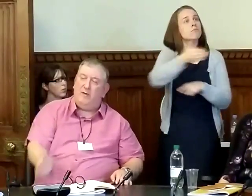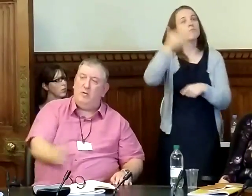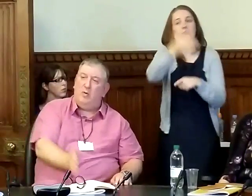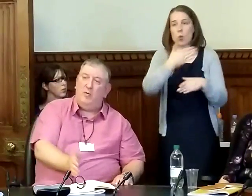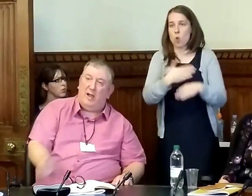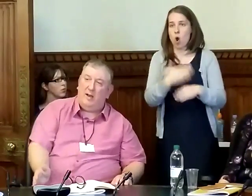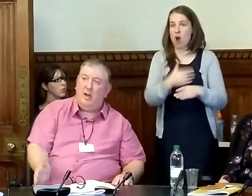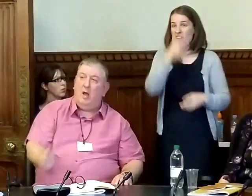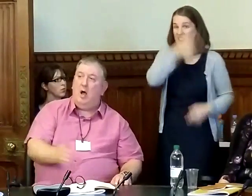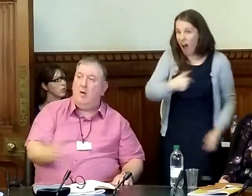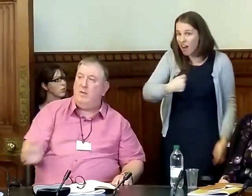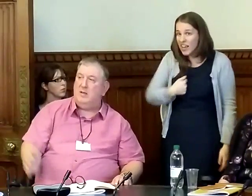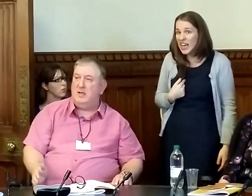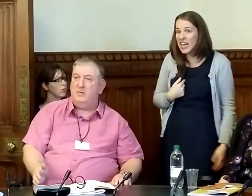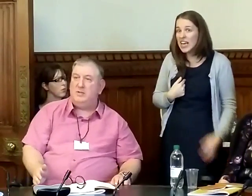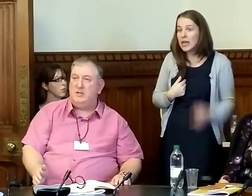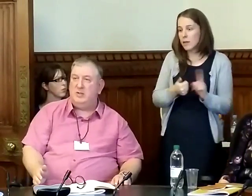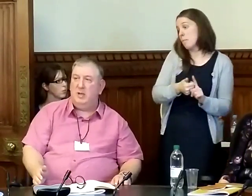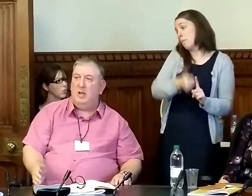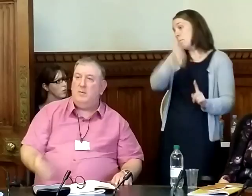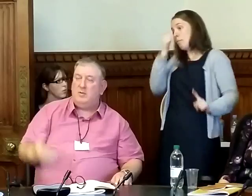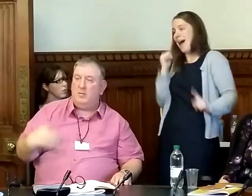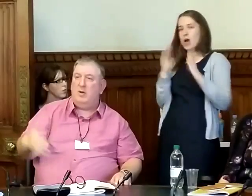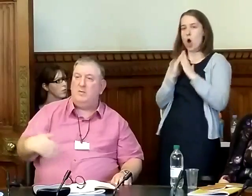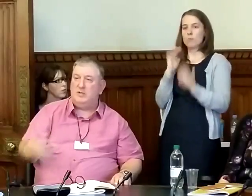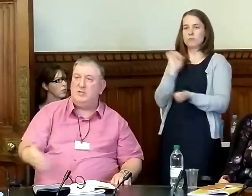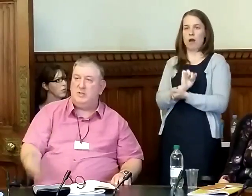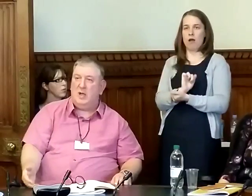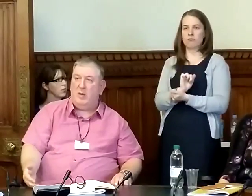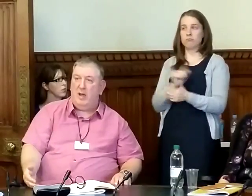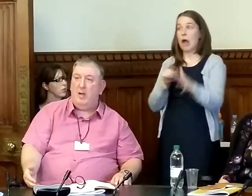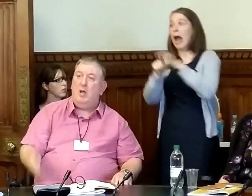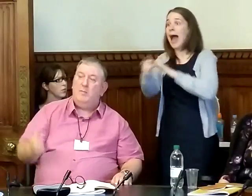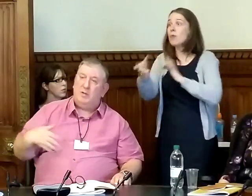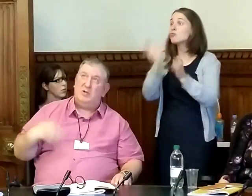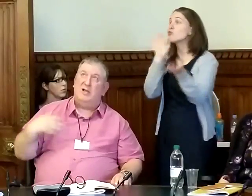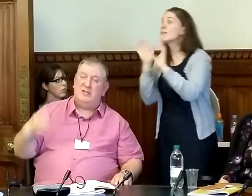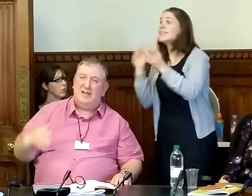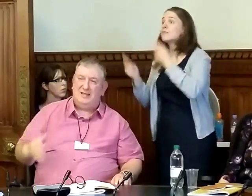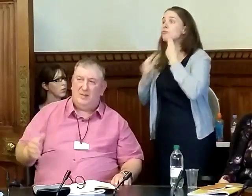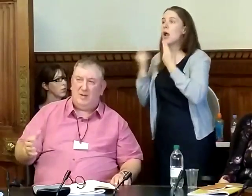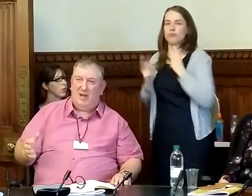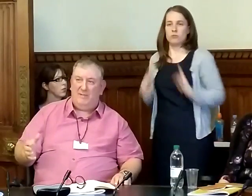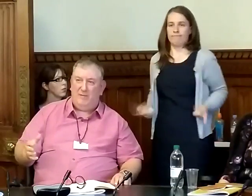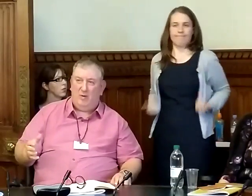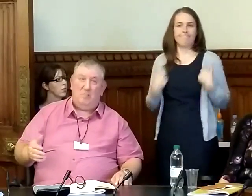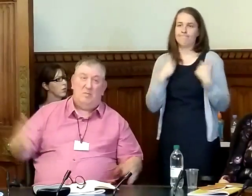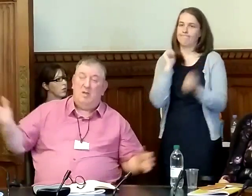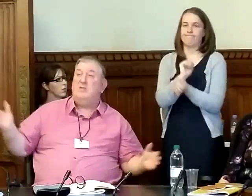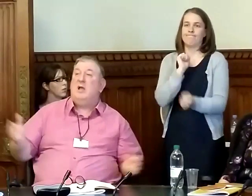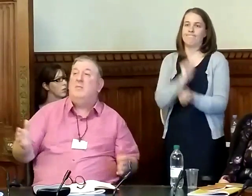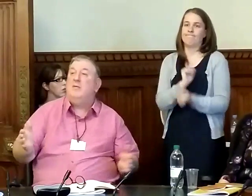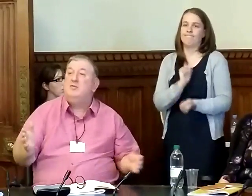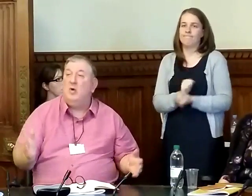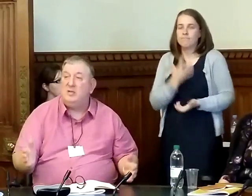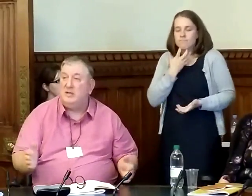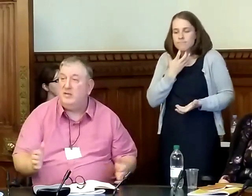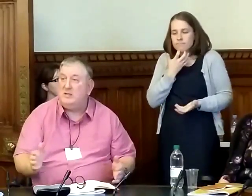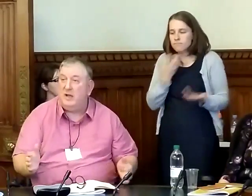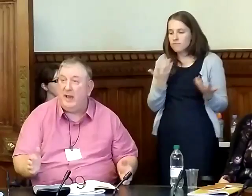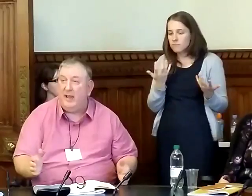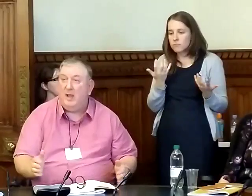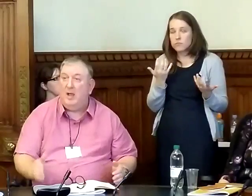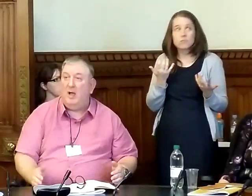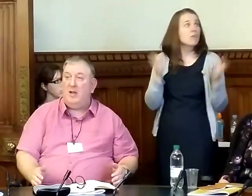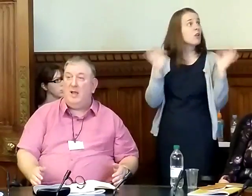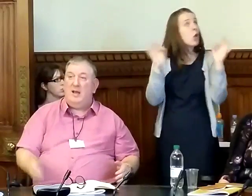get behind that front door again, I'll be in the same position. I'm not in a position to go out because I actually need someone to go out for, help me with toilets